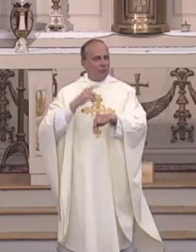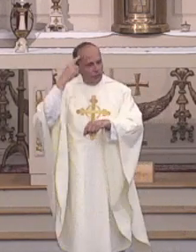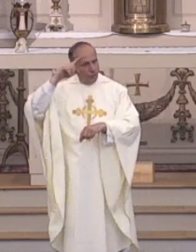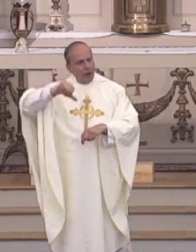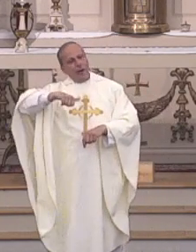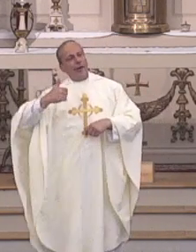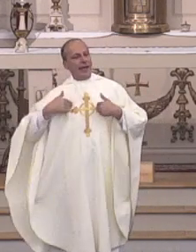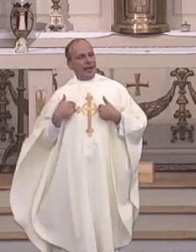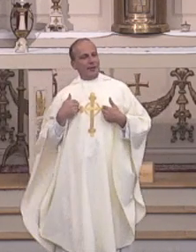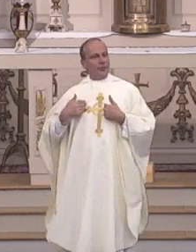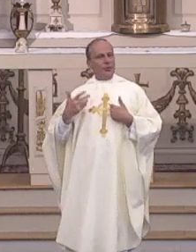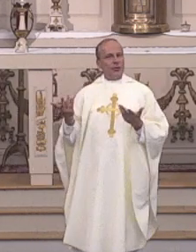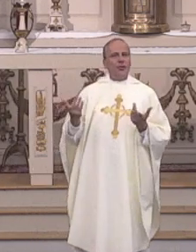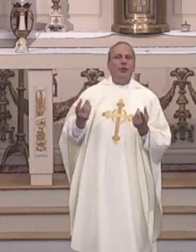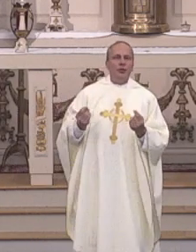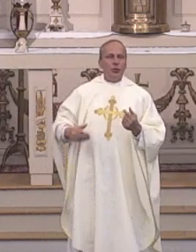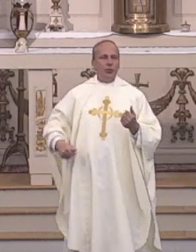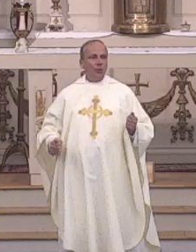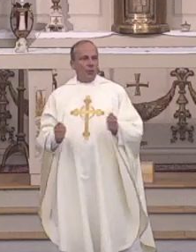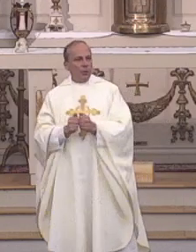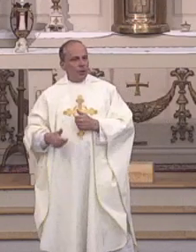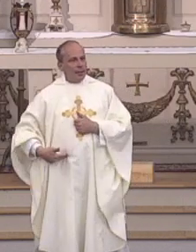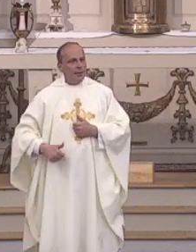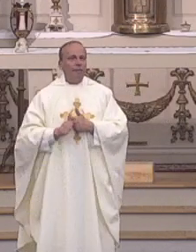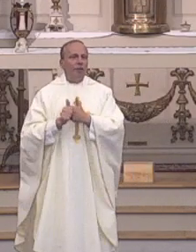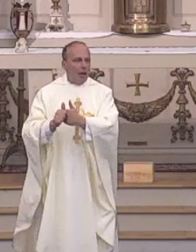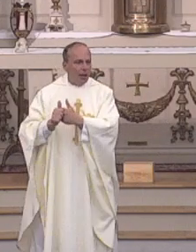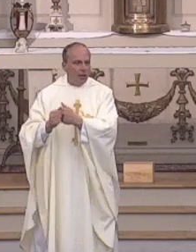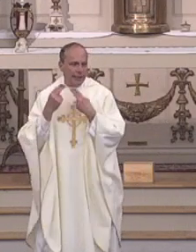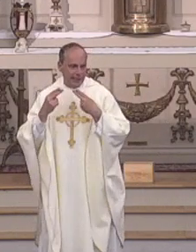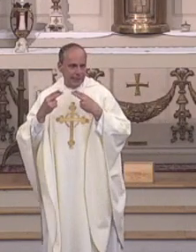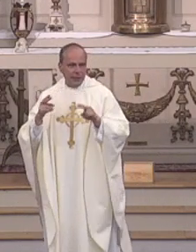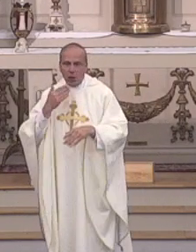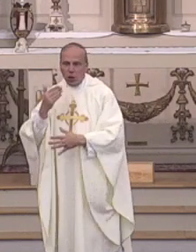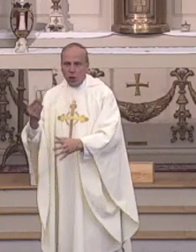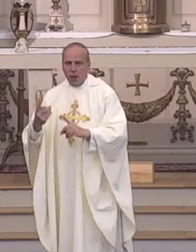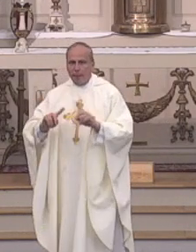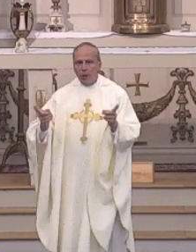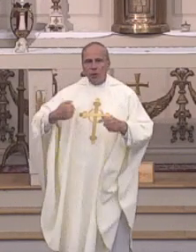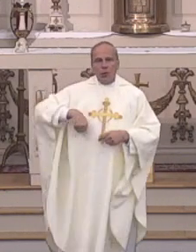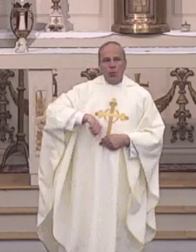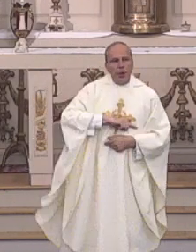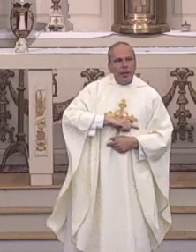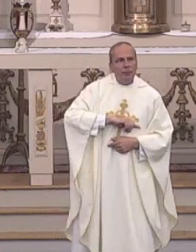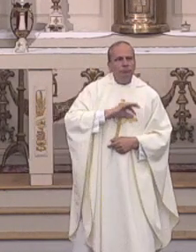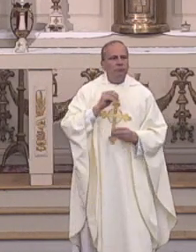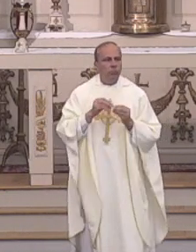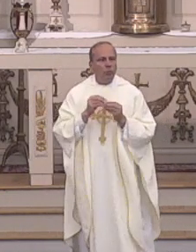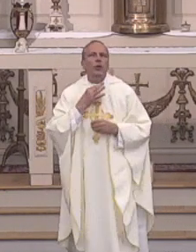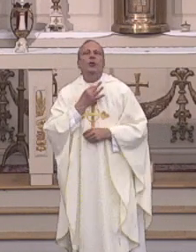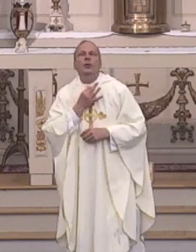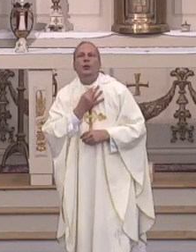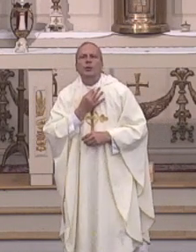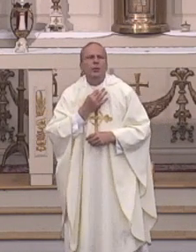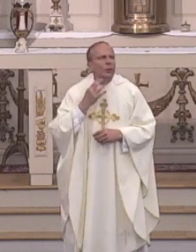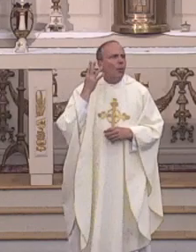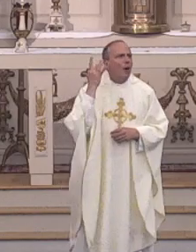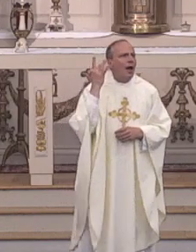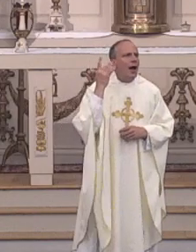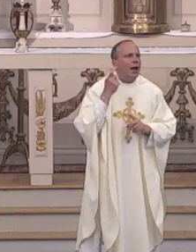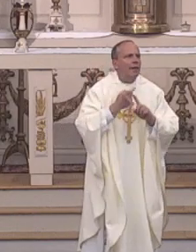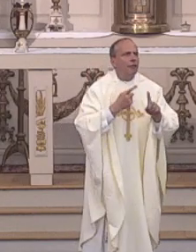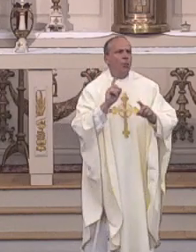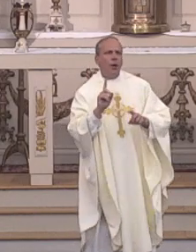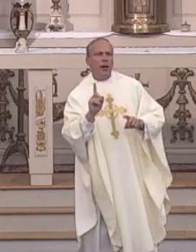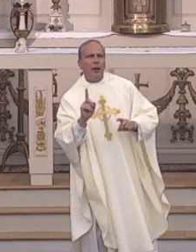So animals don't have that. Animals don't have that reason, other animals other than human beings. But